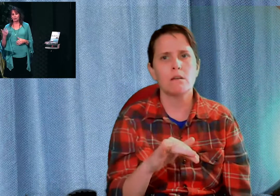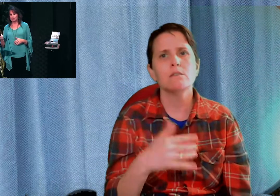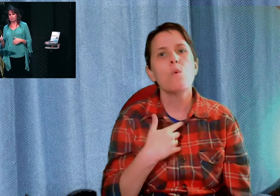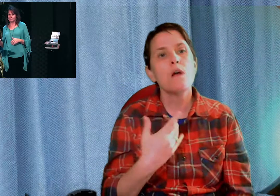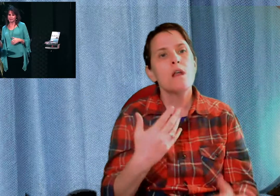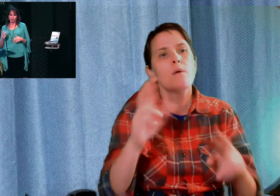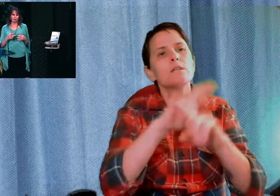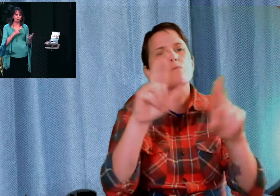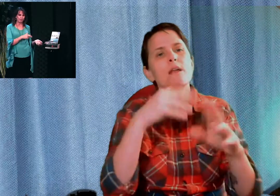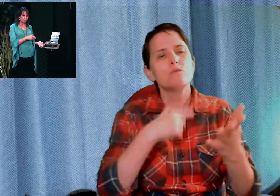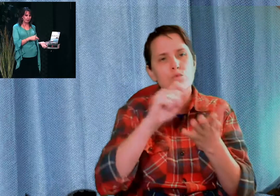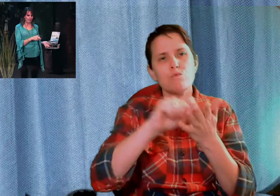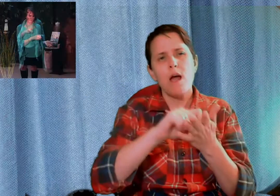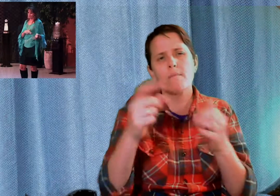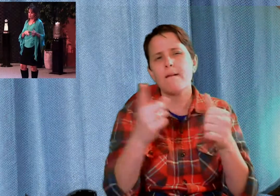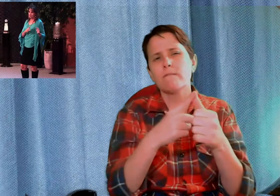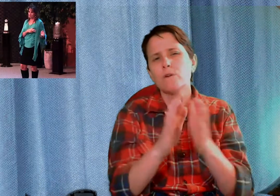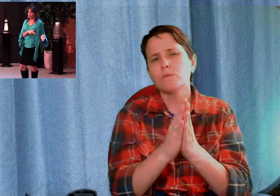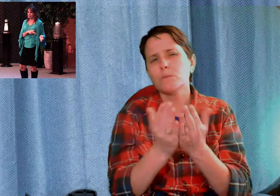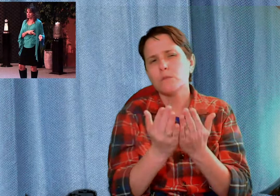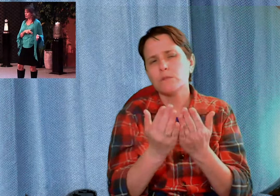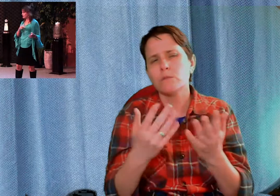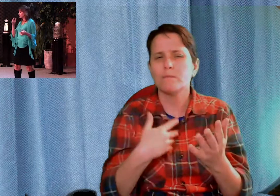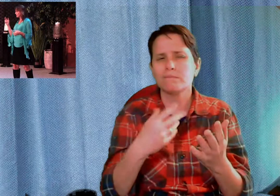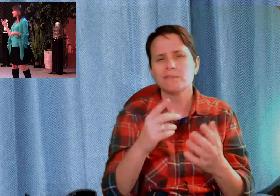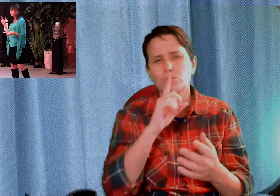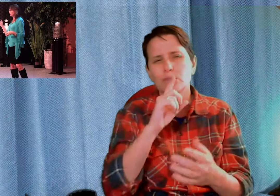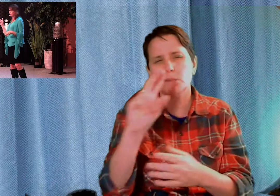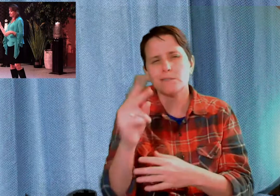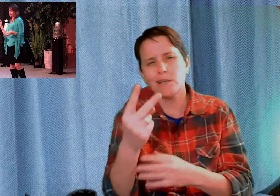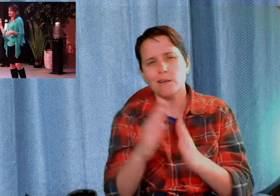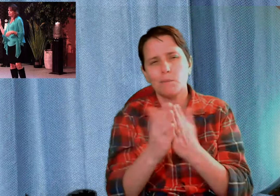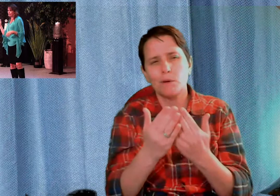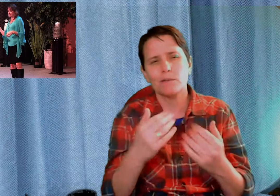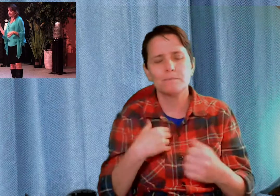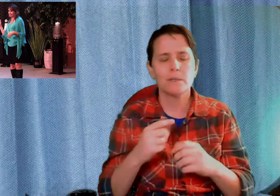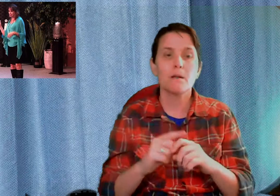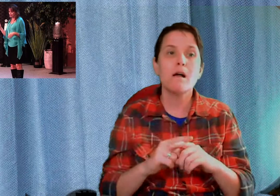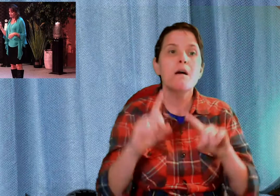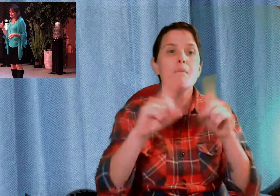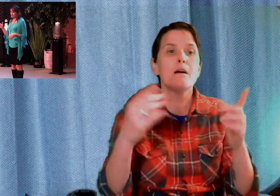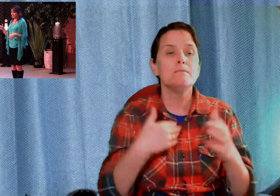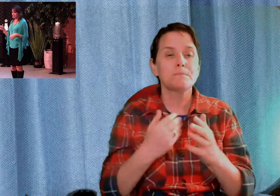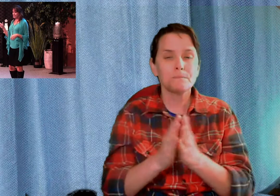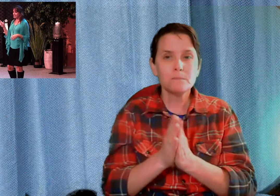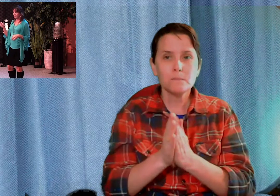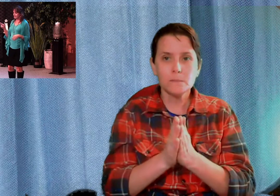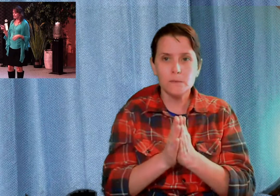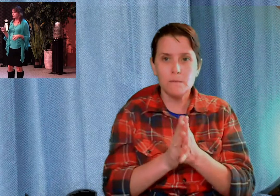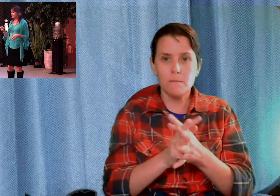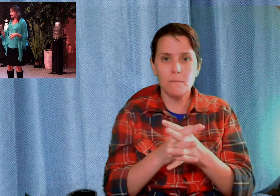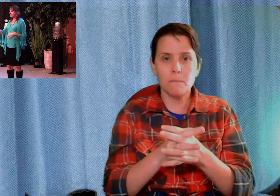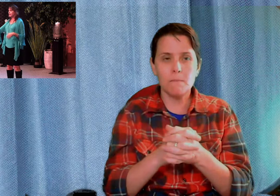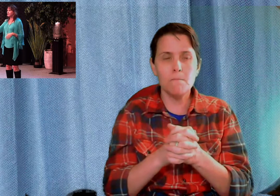which is really my second book, but we won't talk about the first one until another time. So the first real Amazon best-selling book, and that